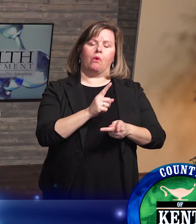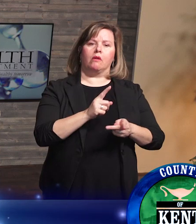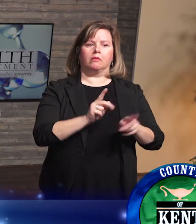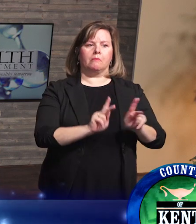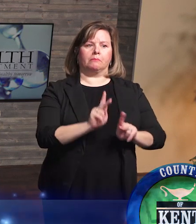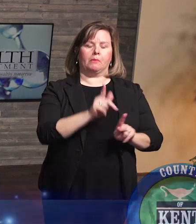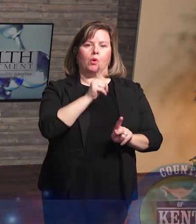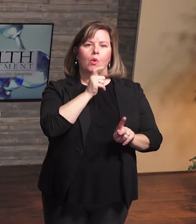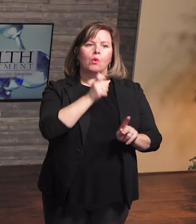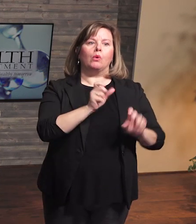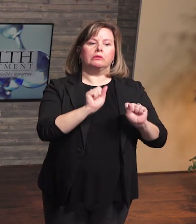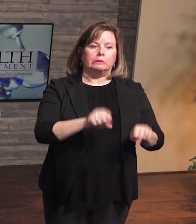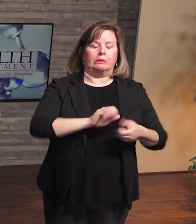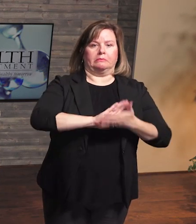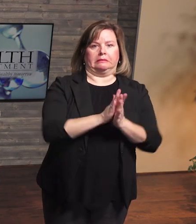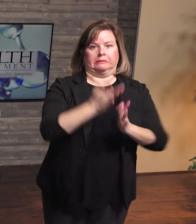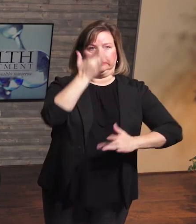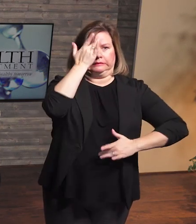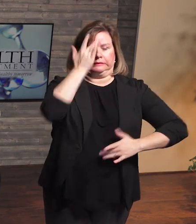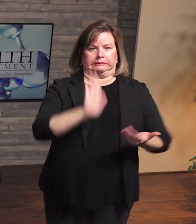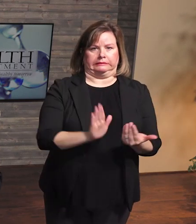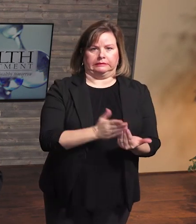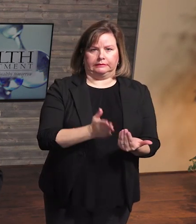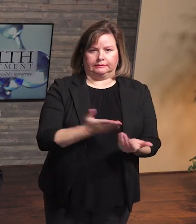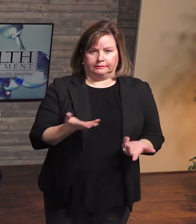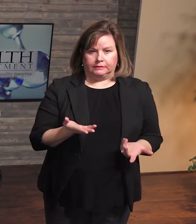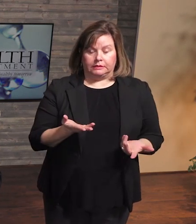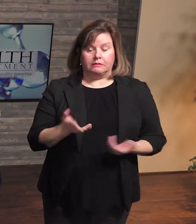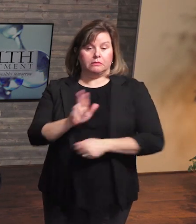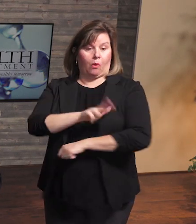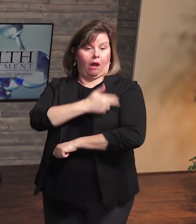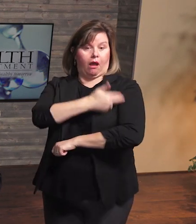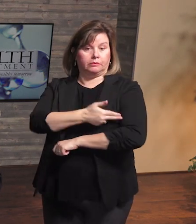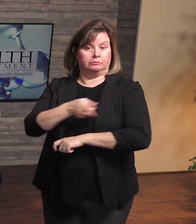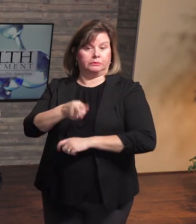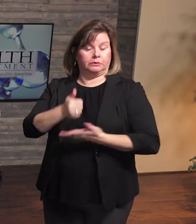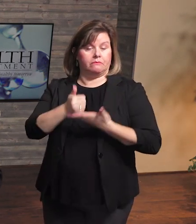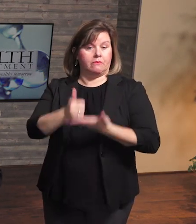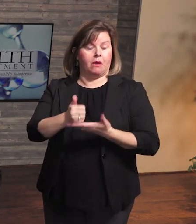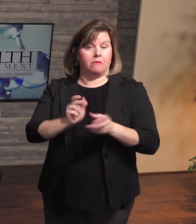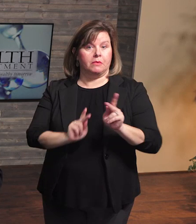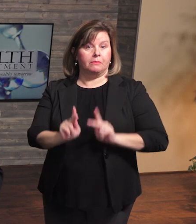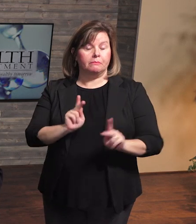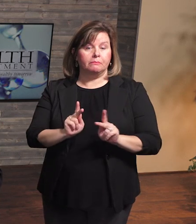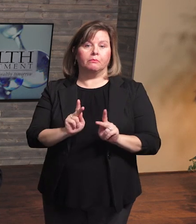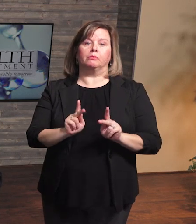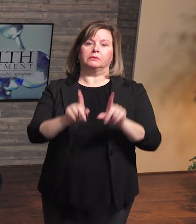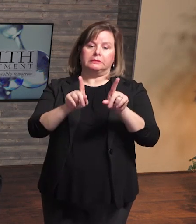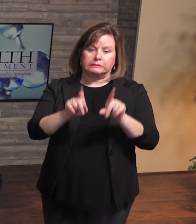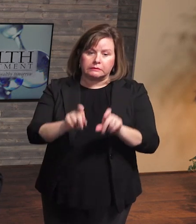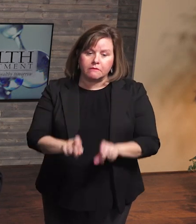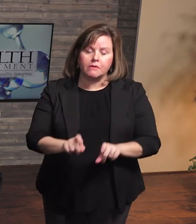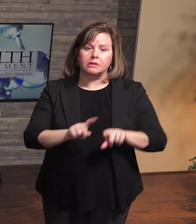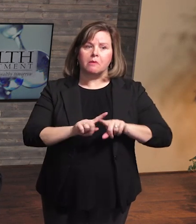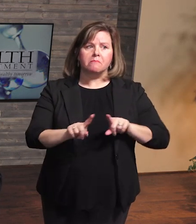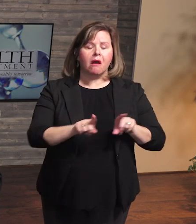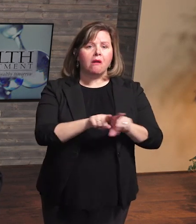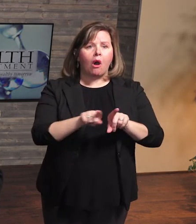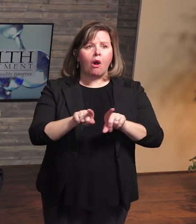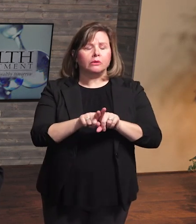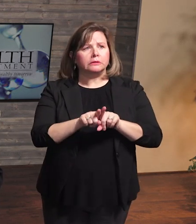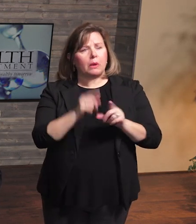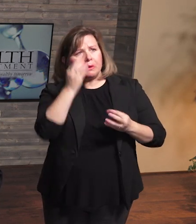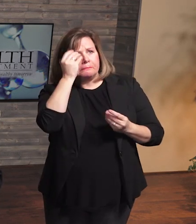of increasing testing for the population at large, there are a number of organizations that have either homeless